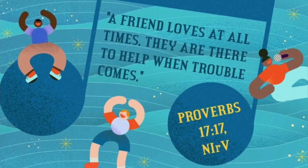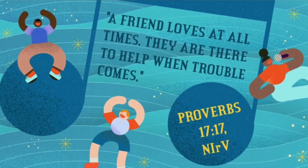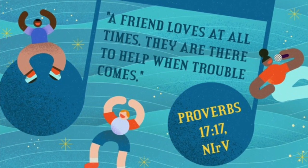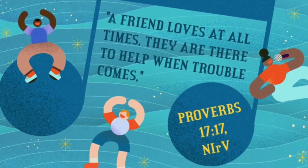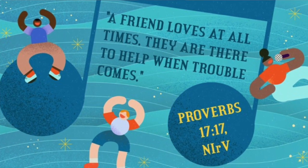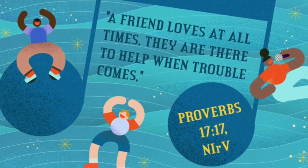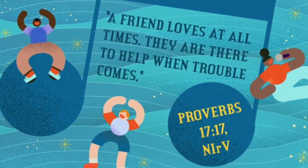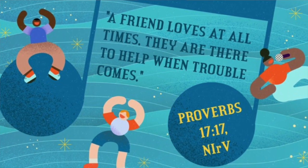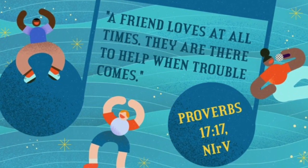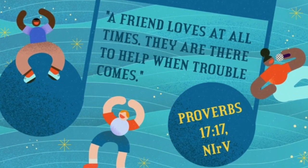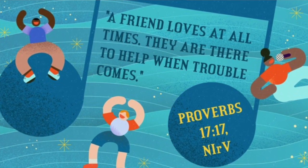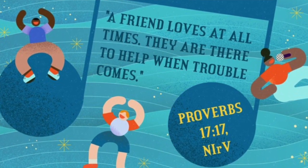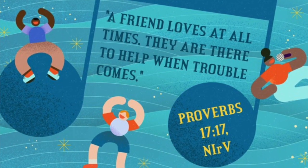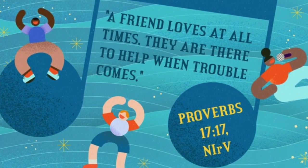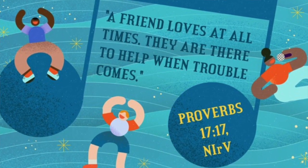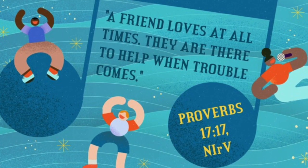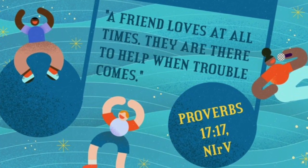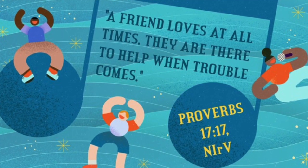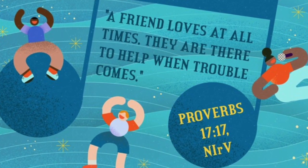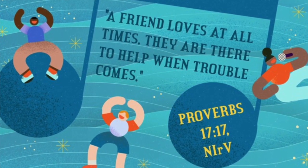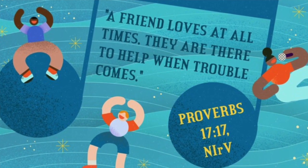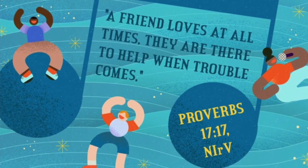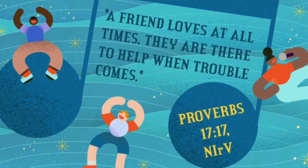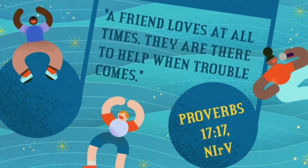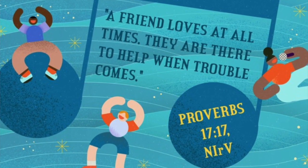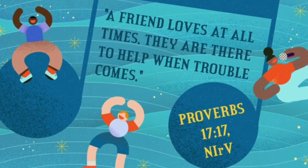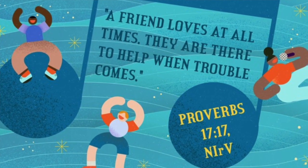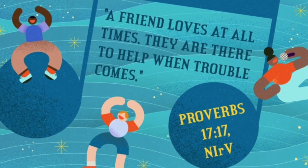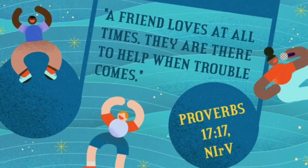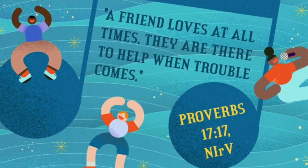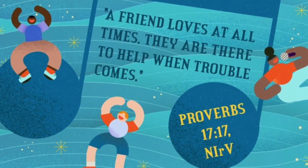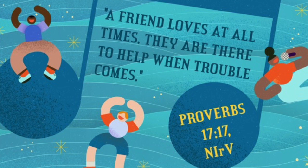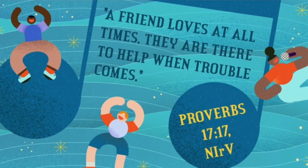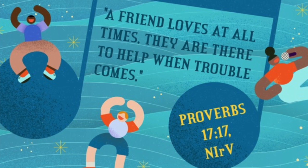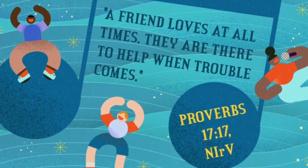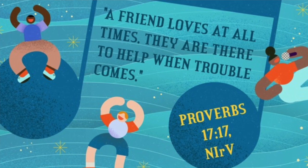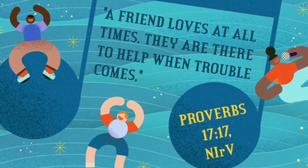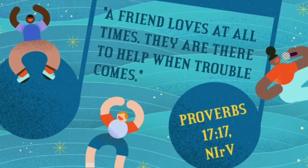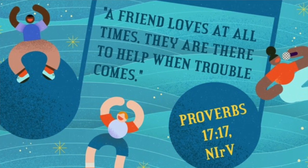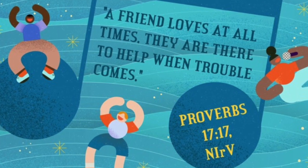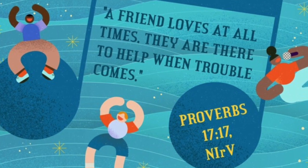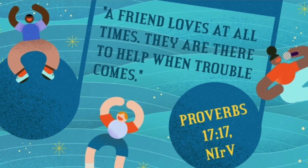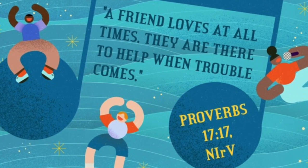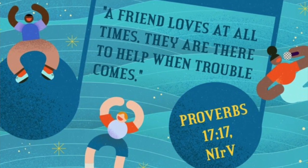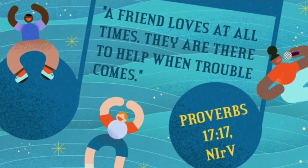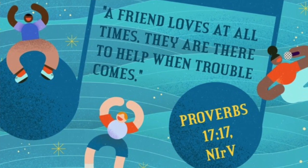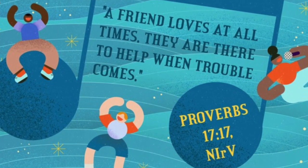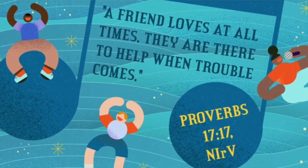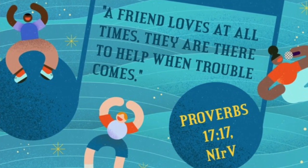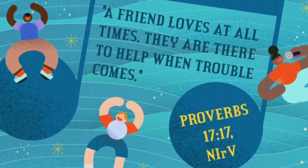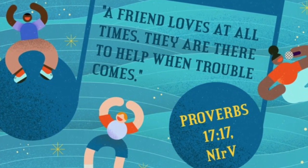Is using your words and actions to show others you care. Our memory verse this month is